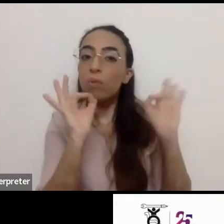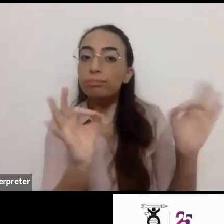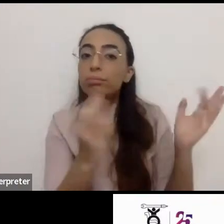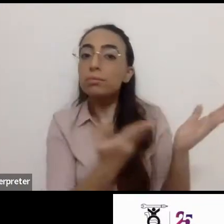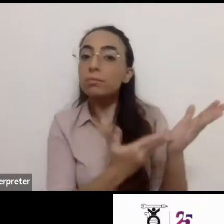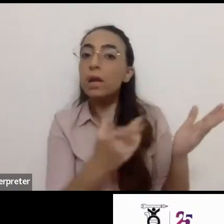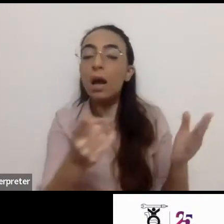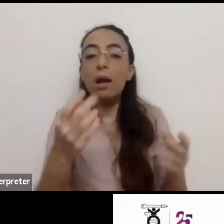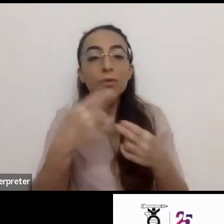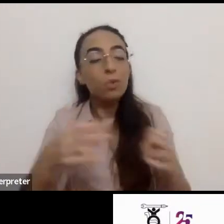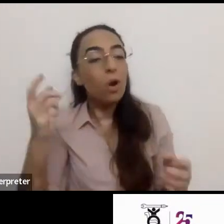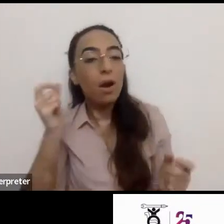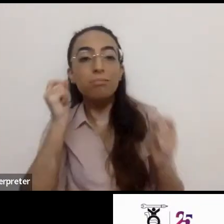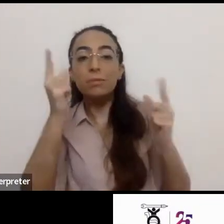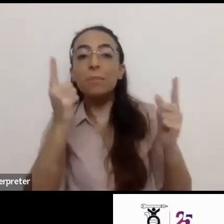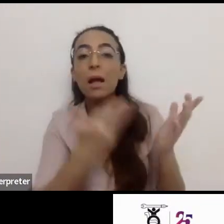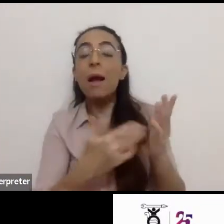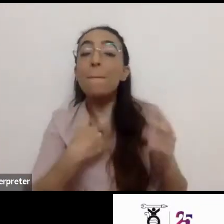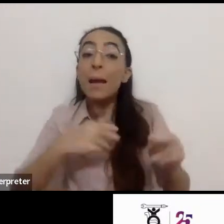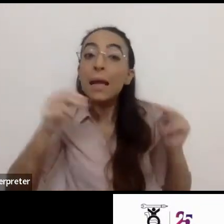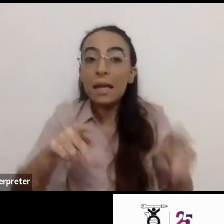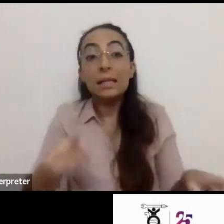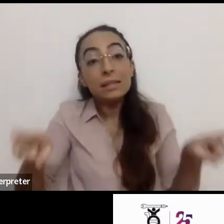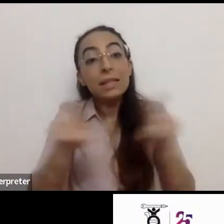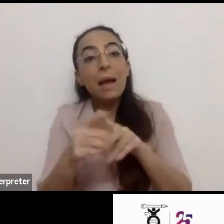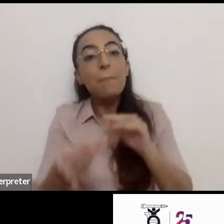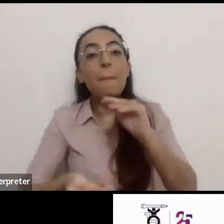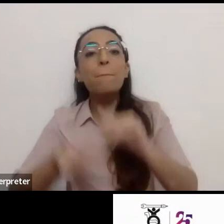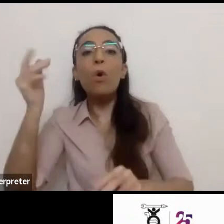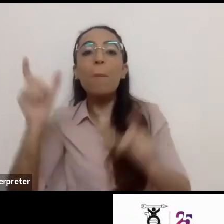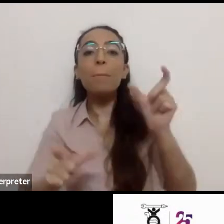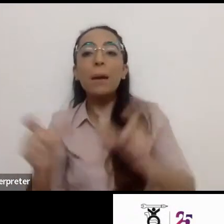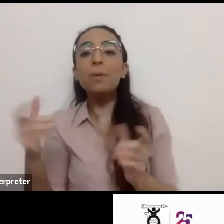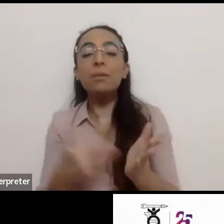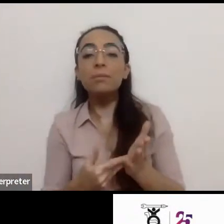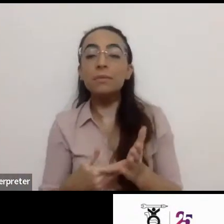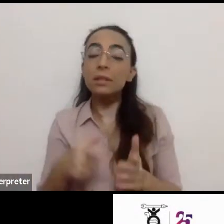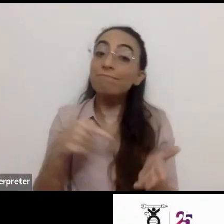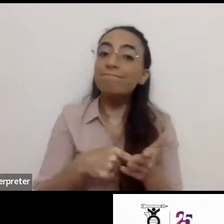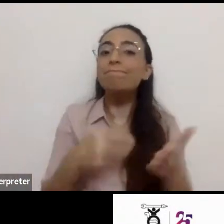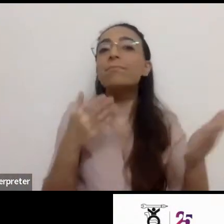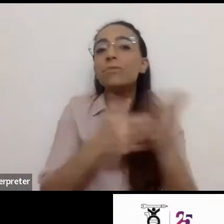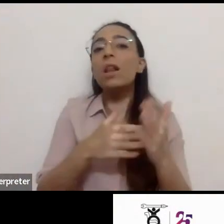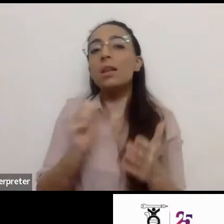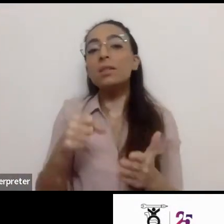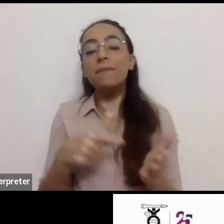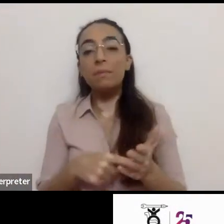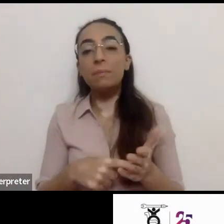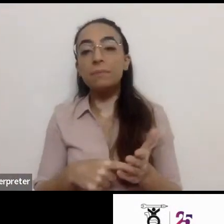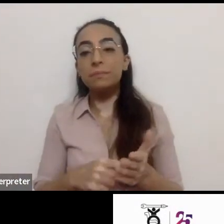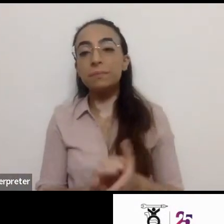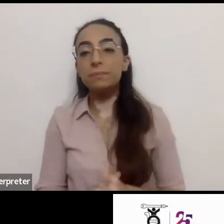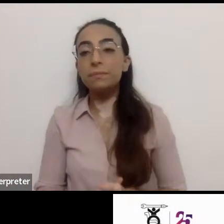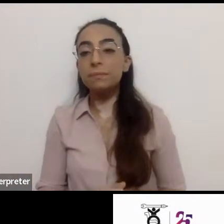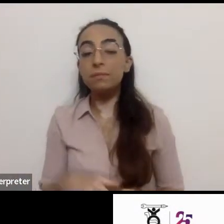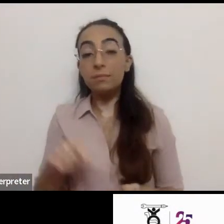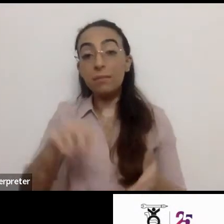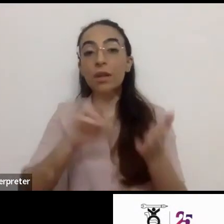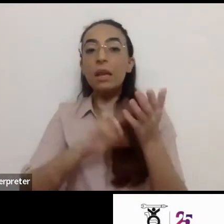educated. How can we have more people? How can we have people sort of spreading the word? And I think that's a big challenge as well for us as a